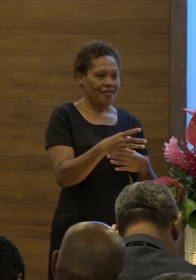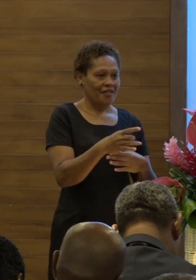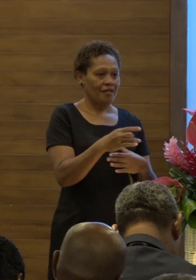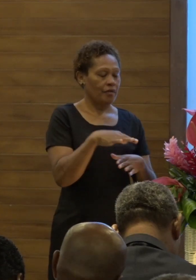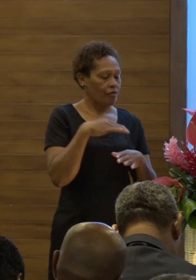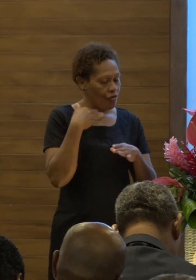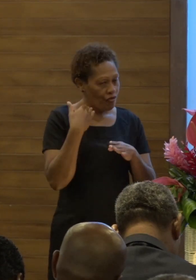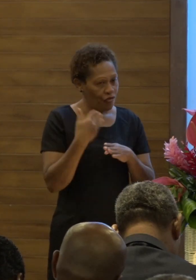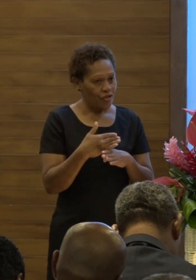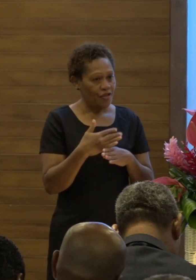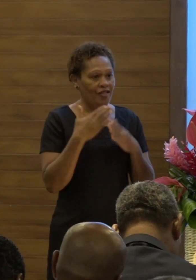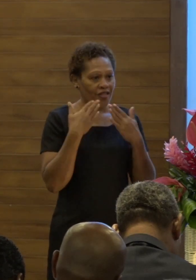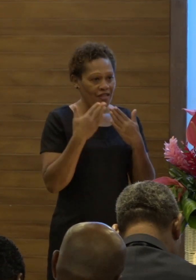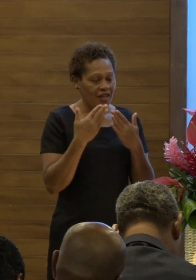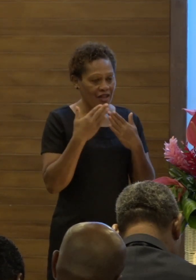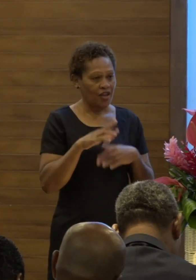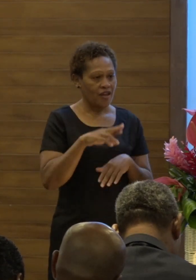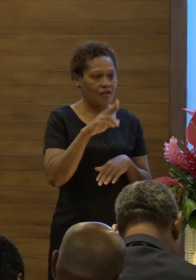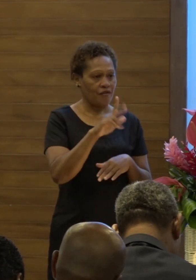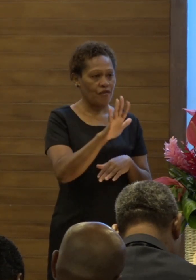Thank you for your presence